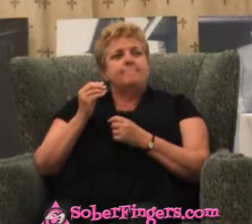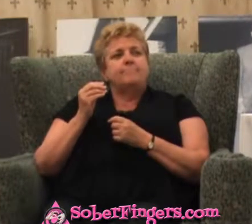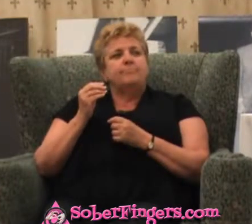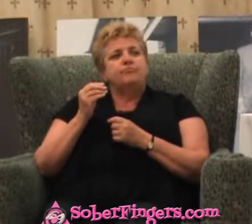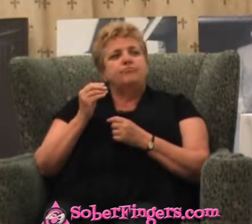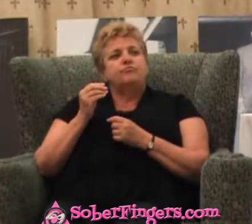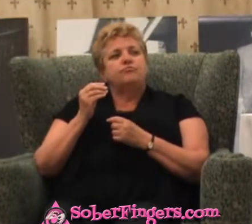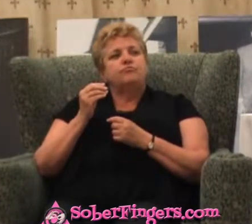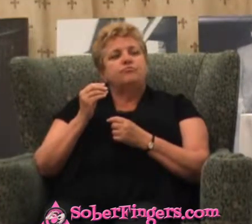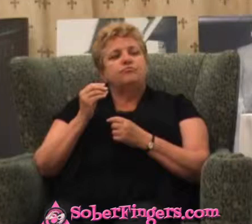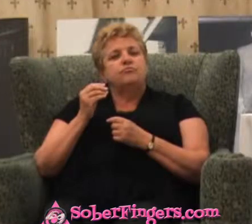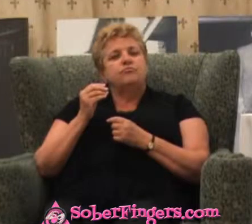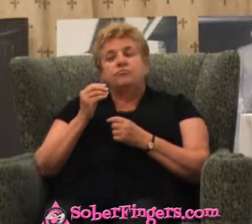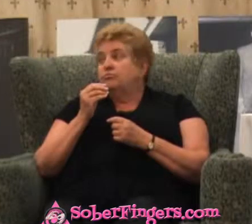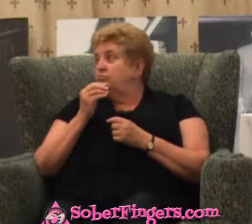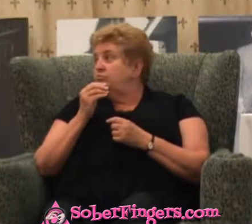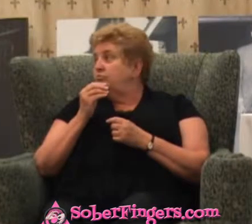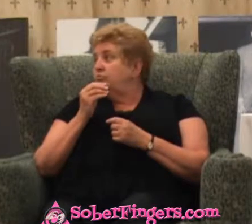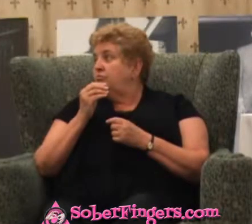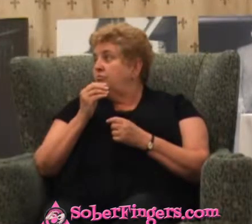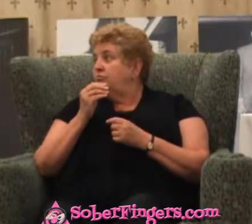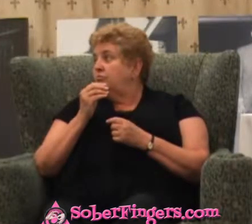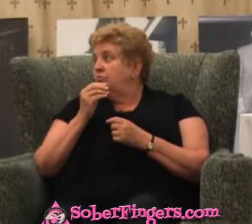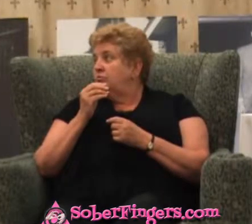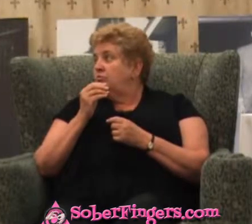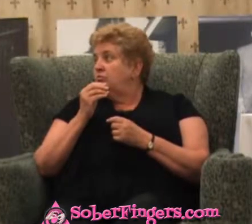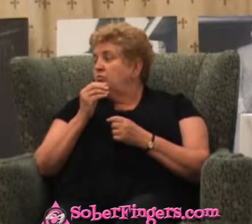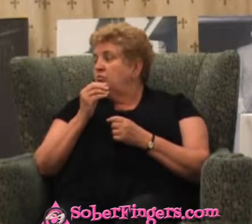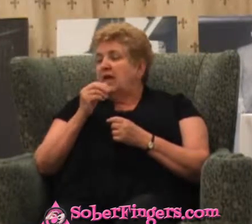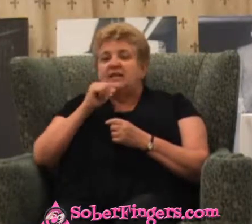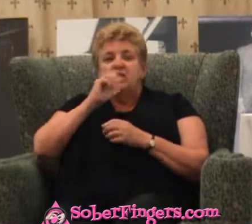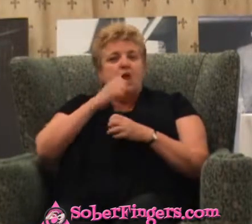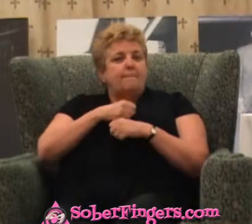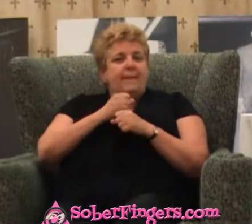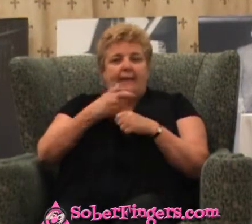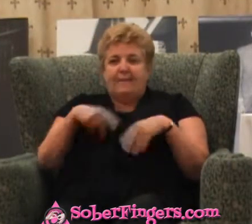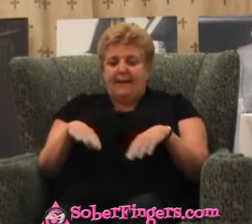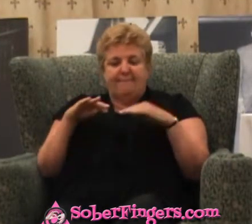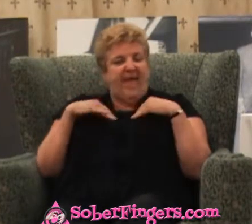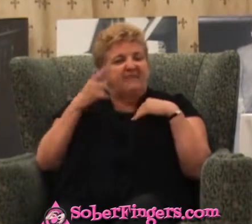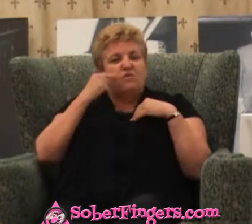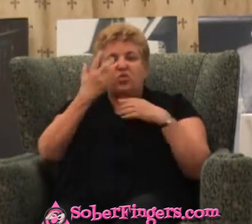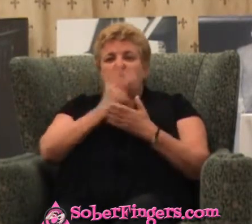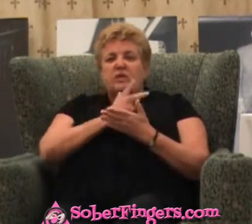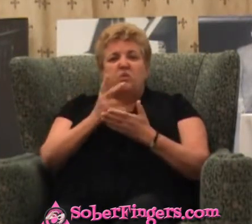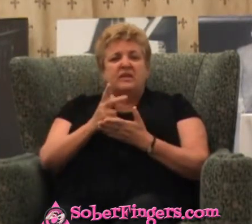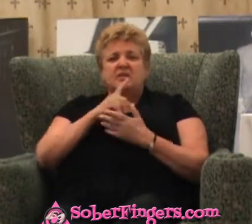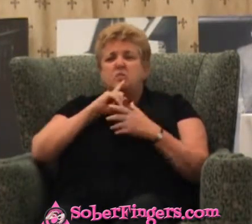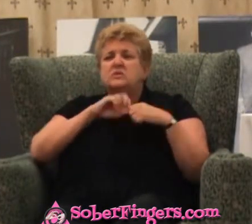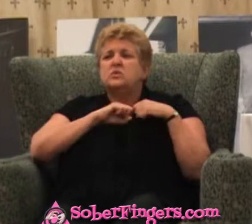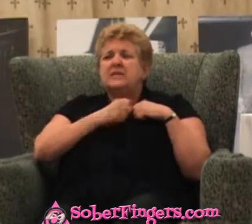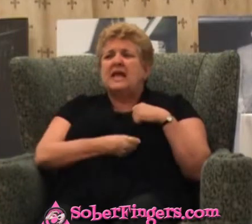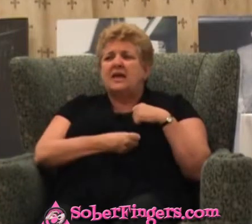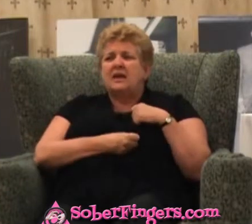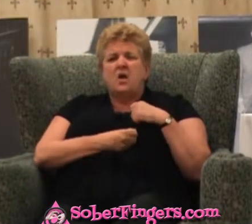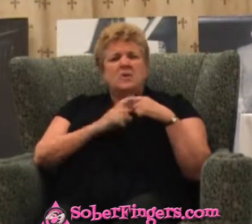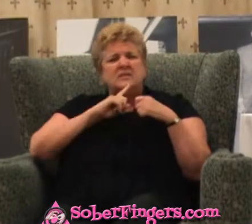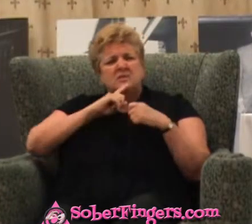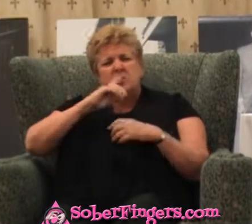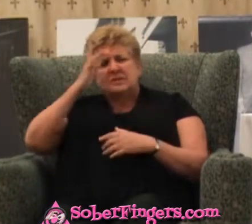I did not make my bed for 3 weeks. I was so distraught. Because I've been sick, If I have a boo-boo, I